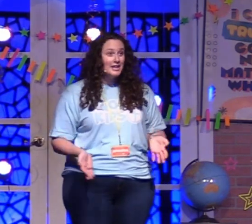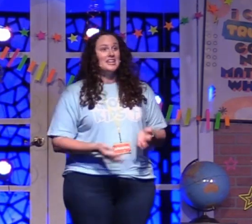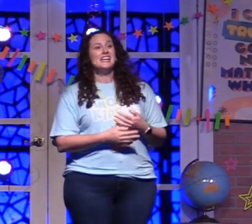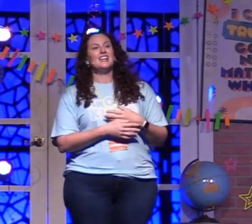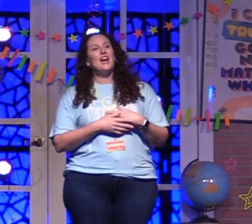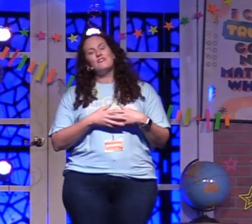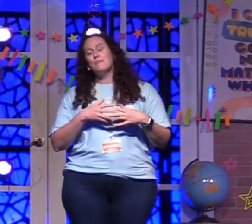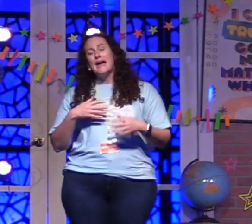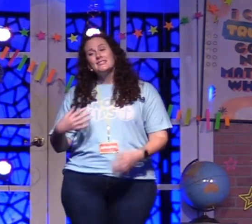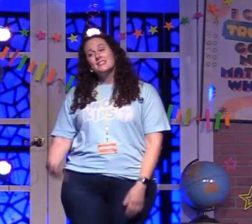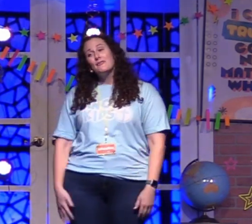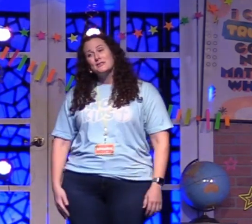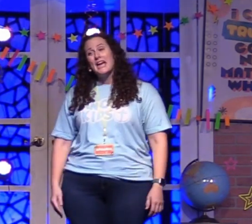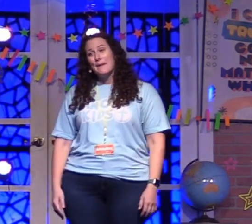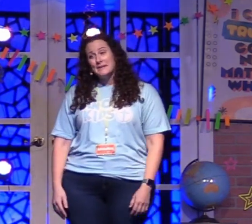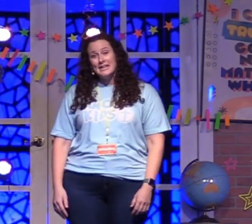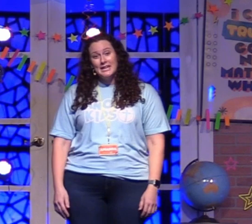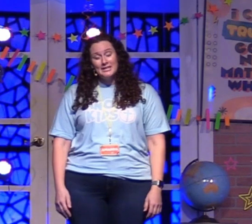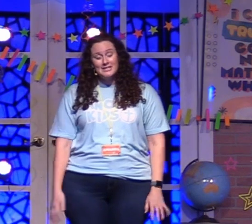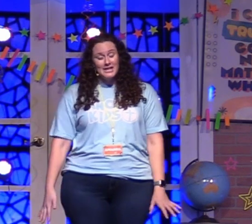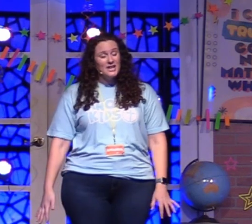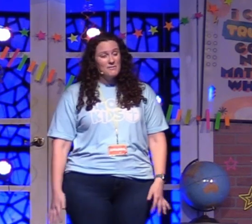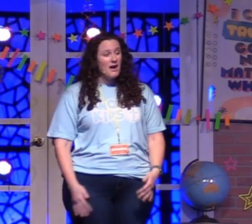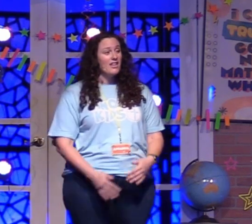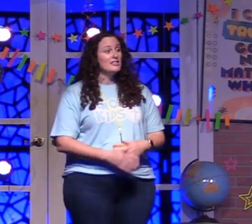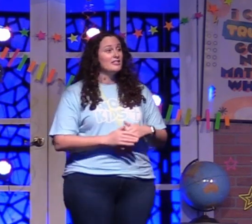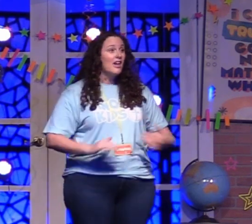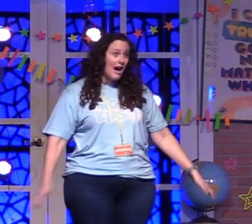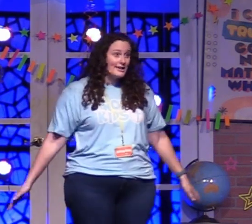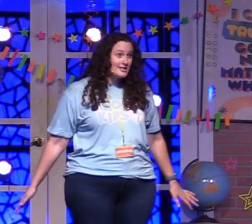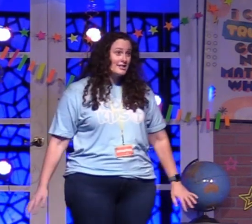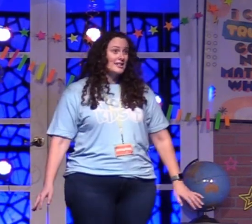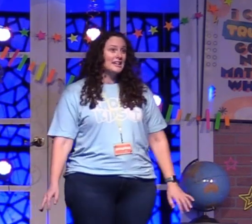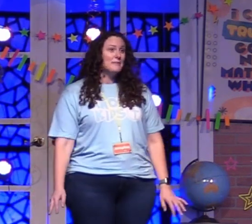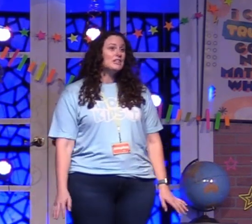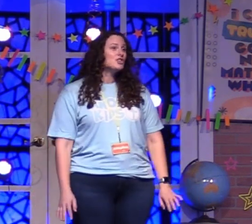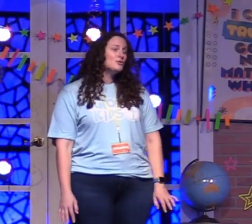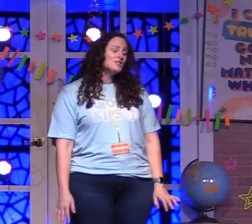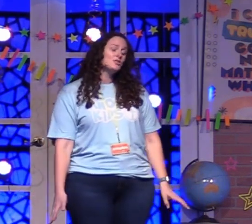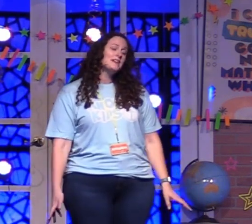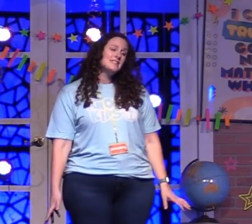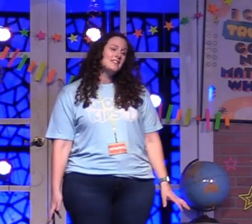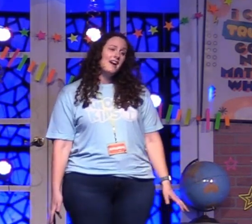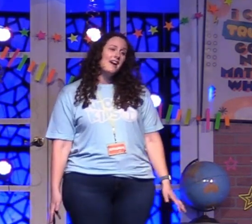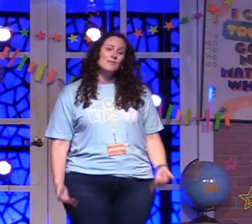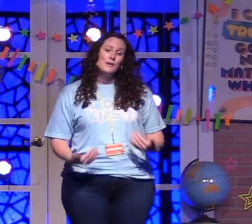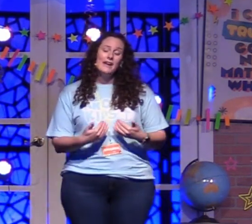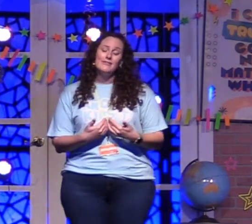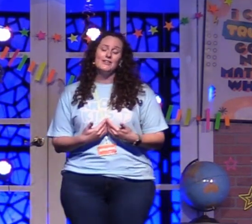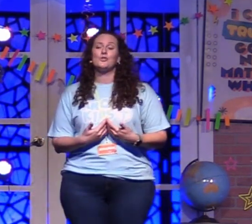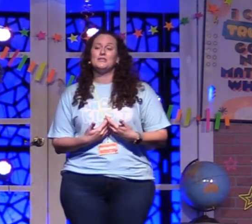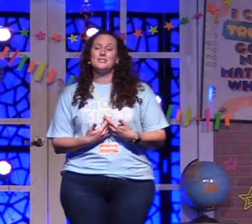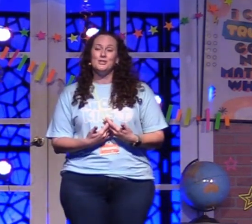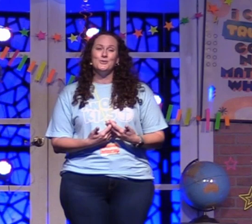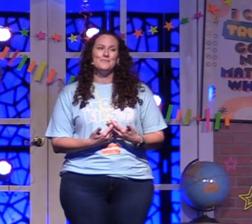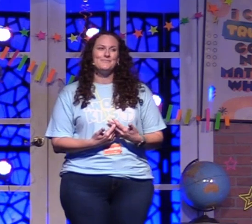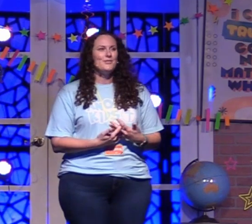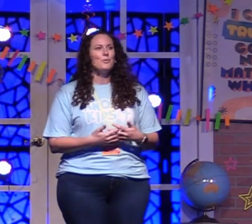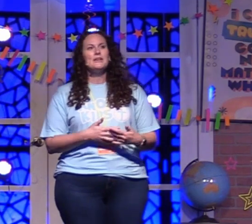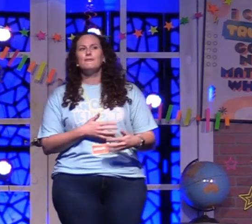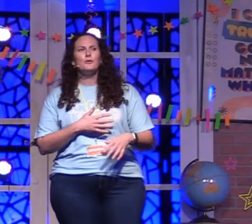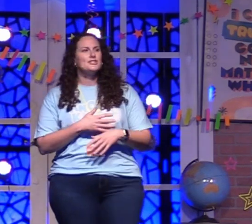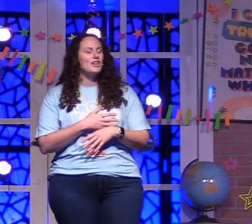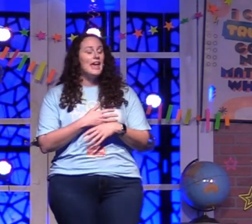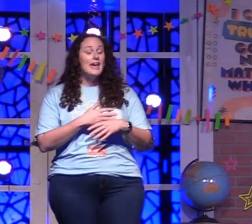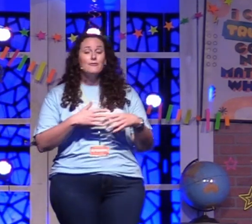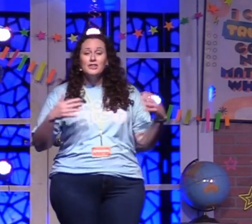Habakkuk. A lot of bad stuff was happening to him, a lot, but he chose to trust in God, and we have that choice too.